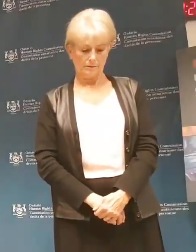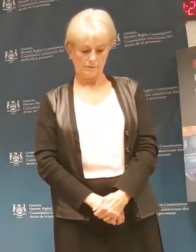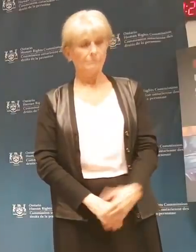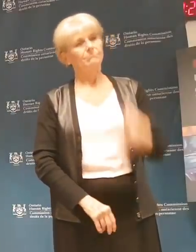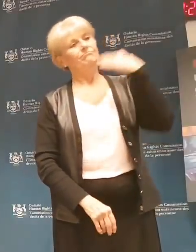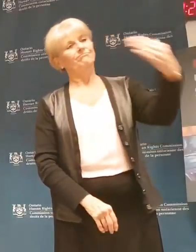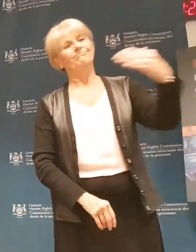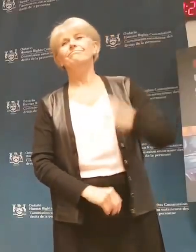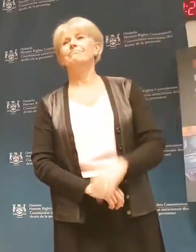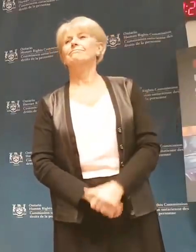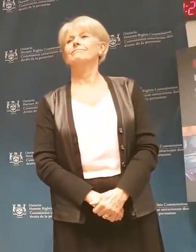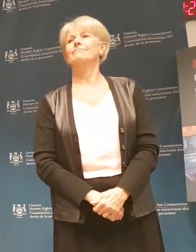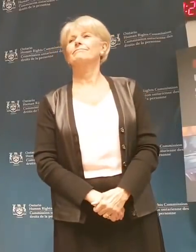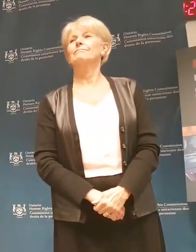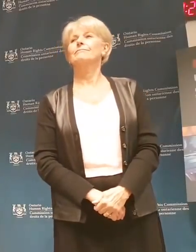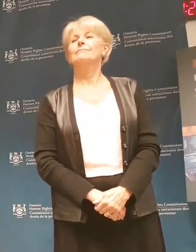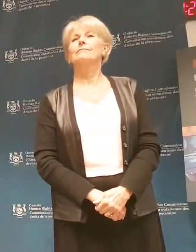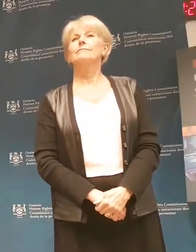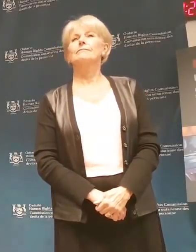Thank you, Alicia.